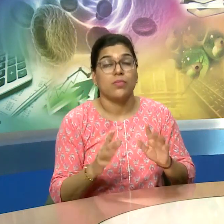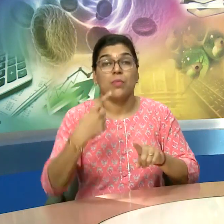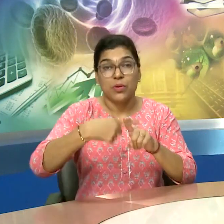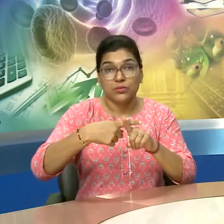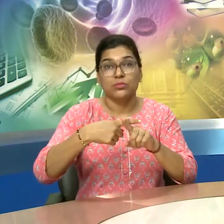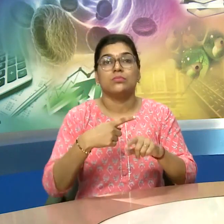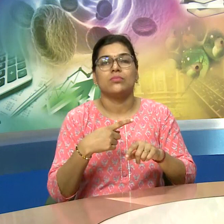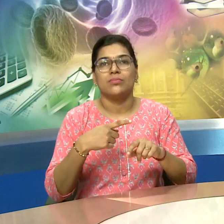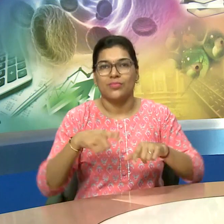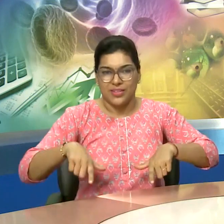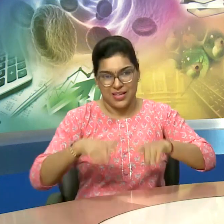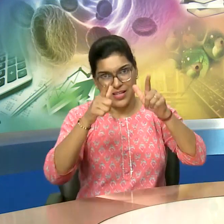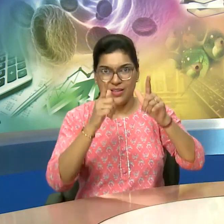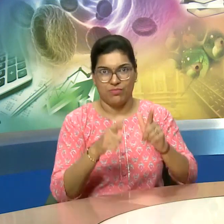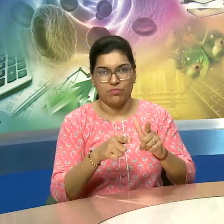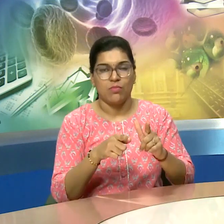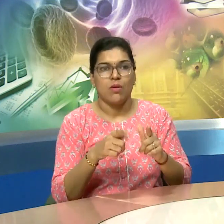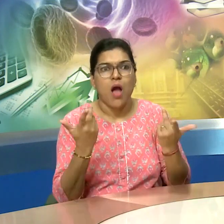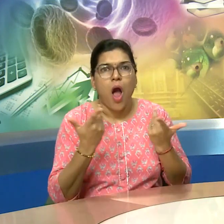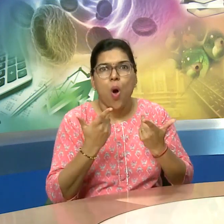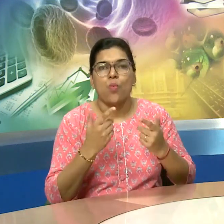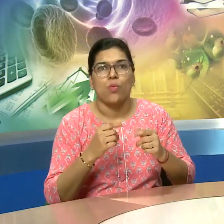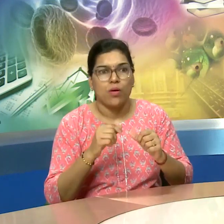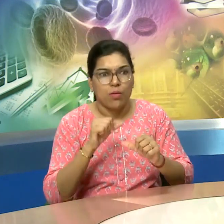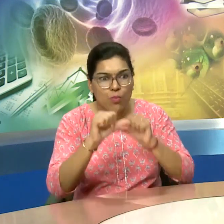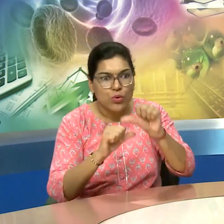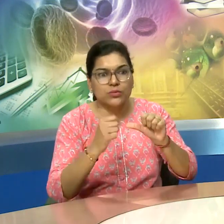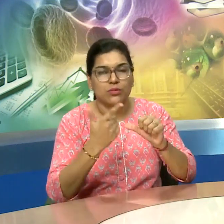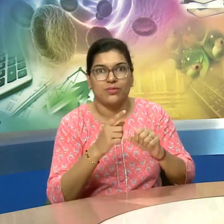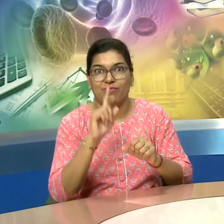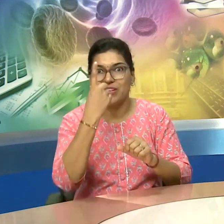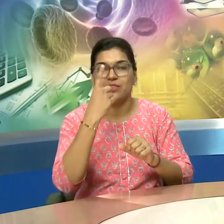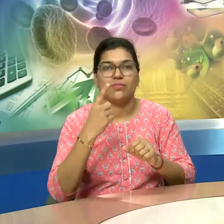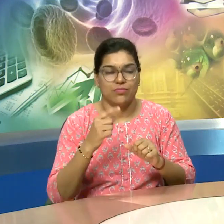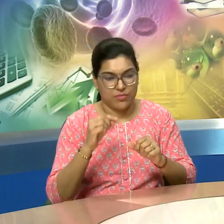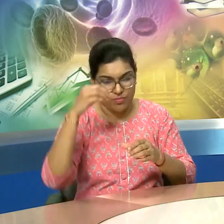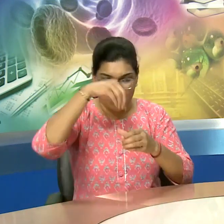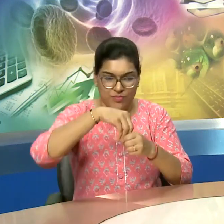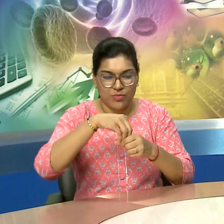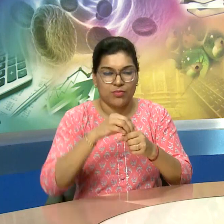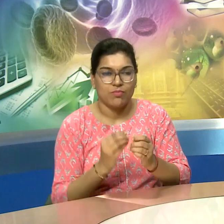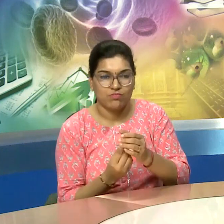be soil erosion and also the landslides. We know